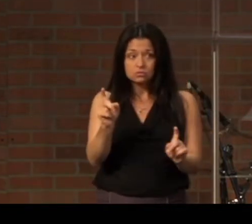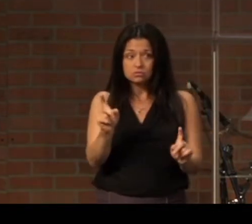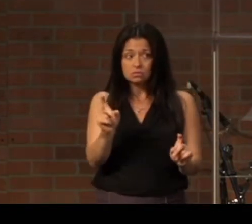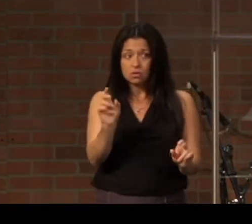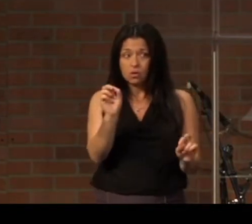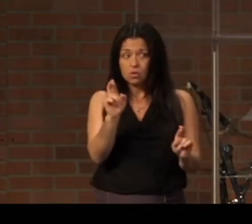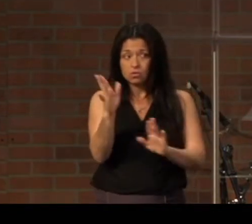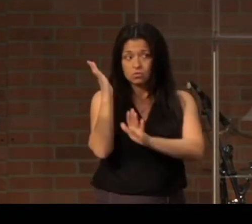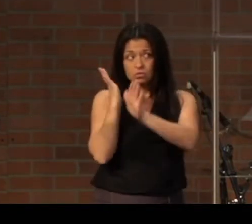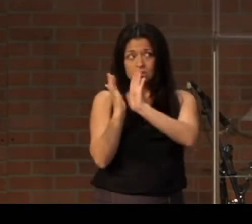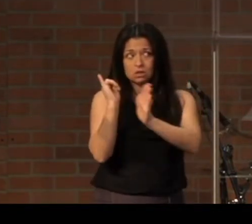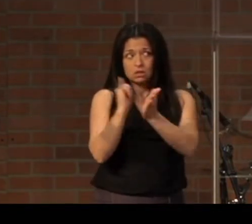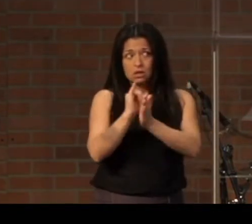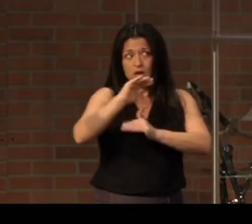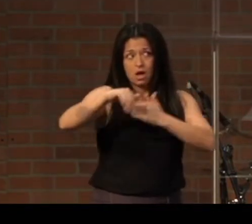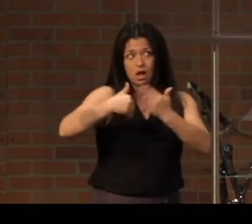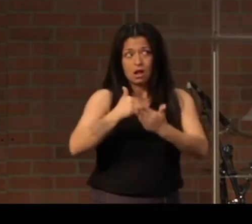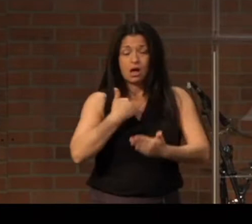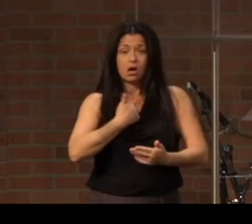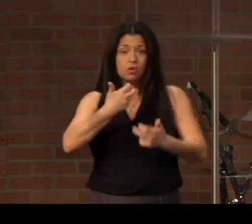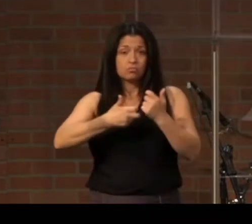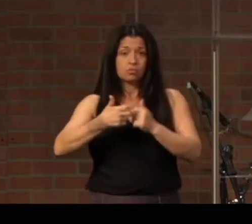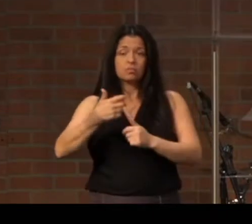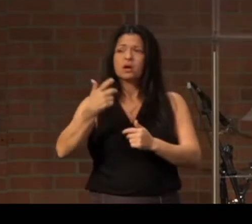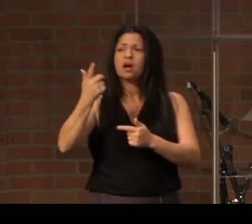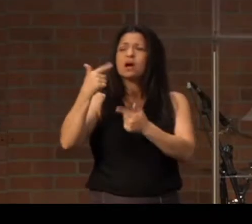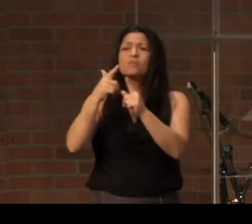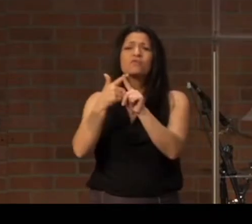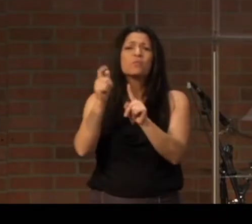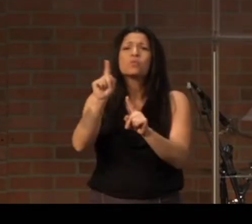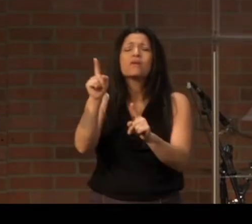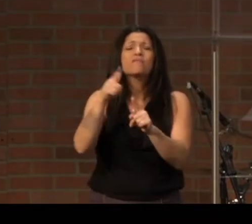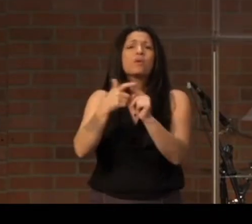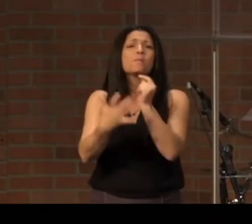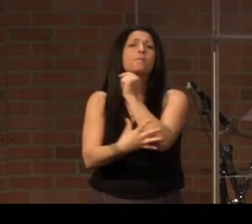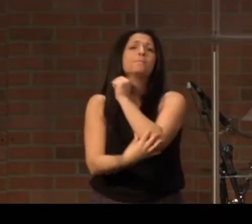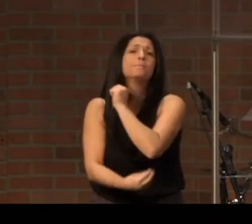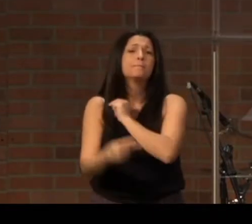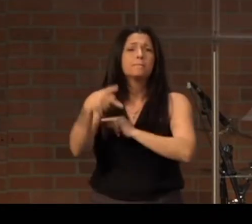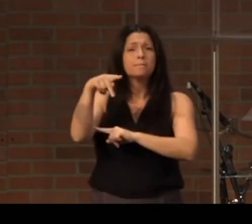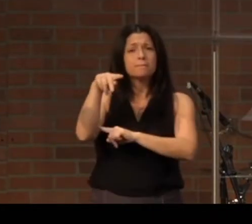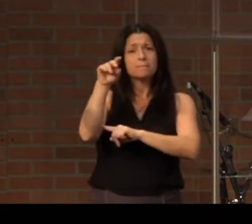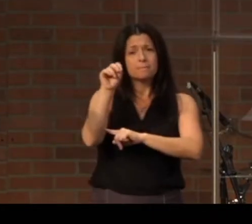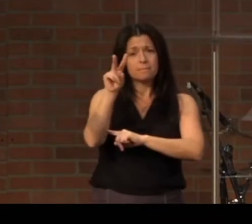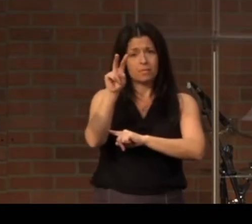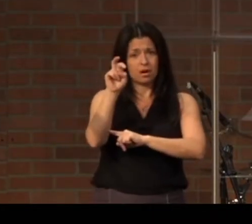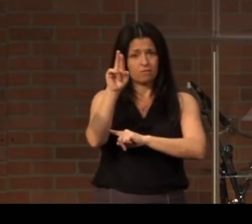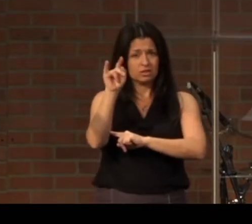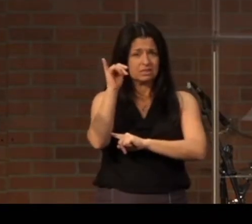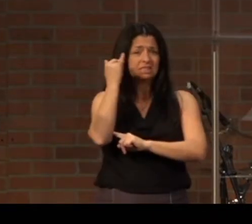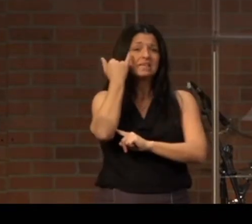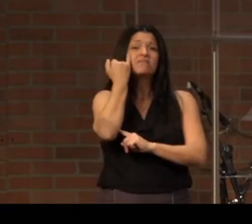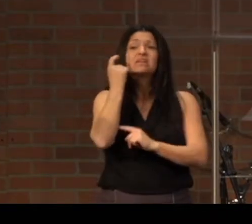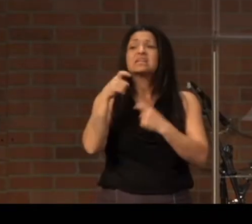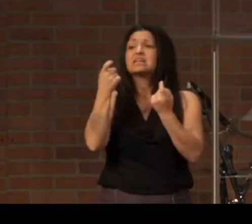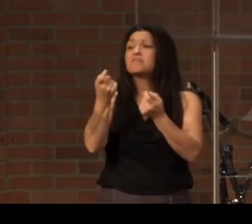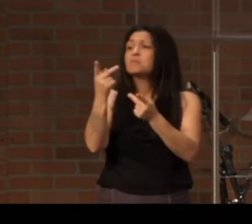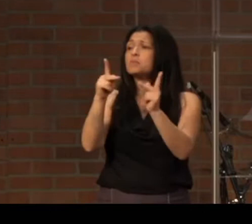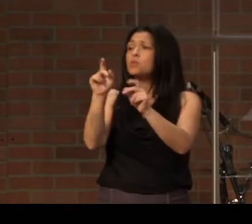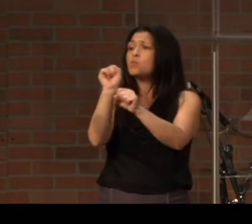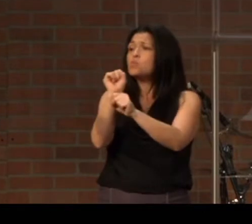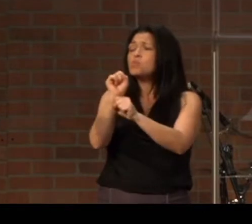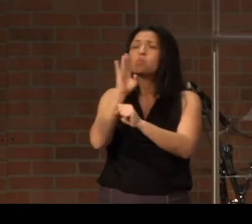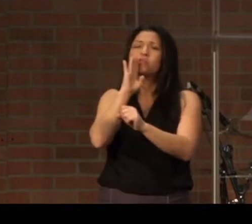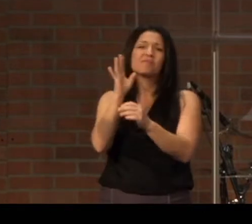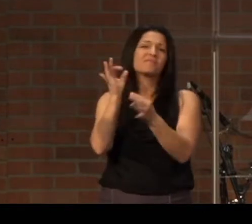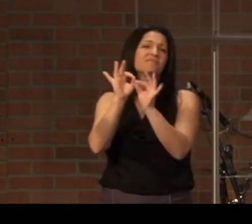Or it used to be that all our problems come from poverty. So if you just give people a job or money, that'll solve our problems, right? But how do